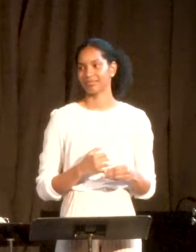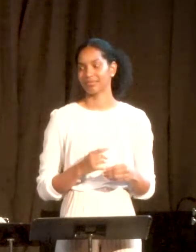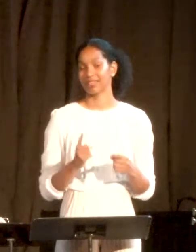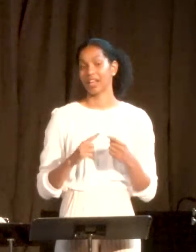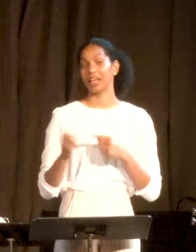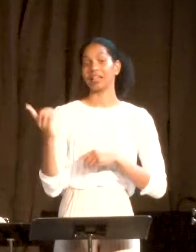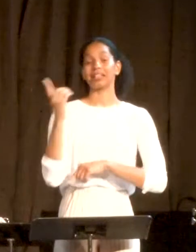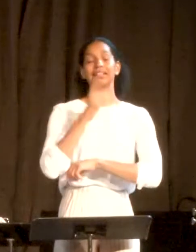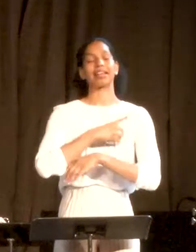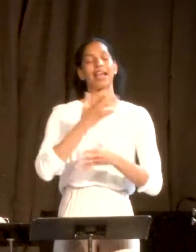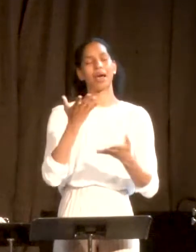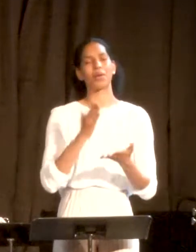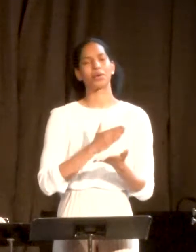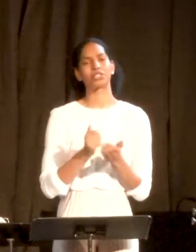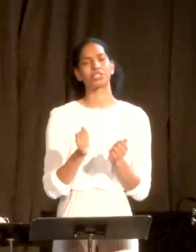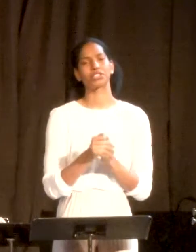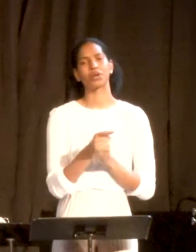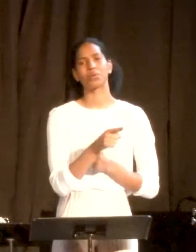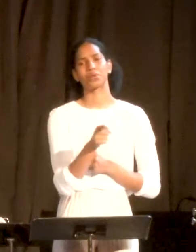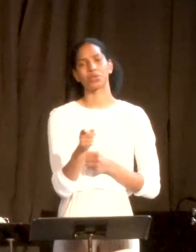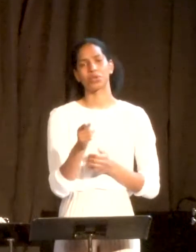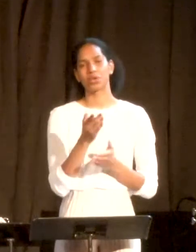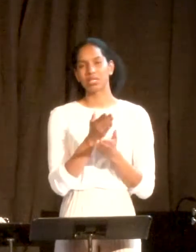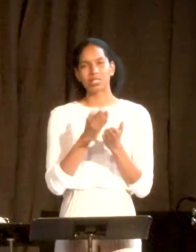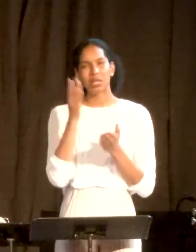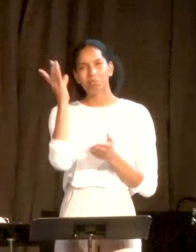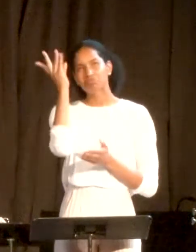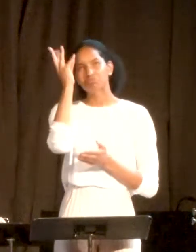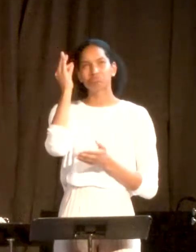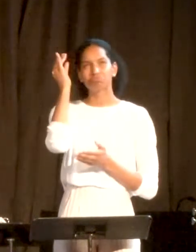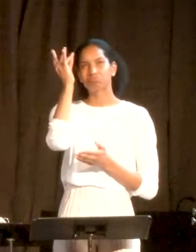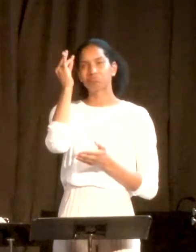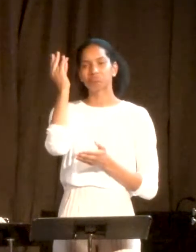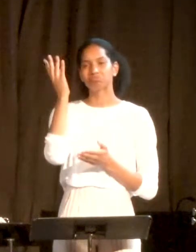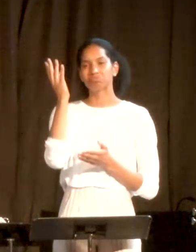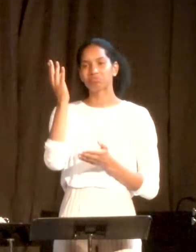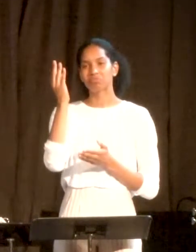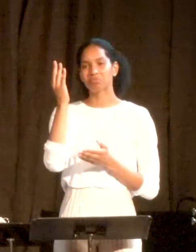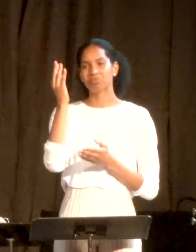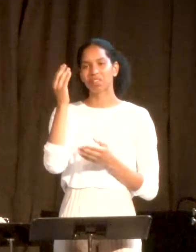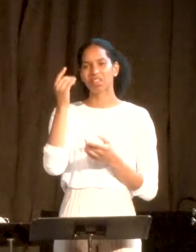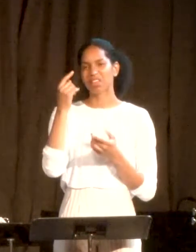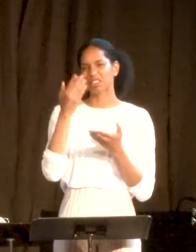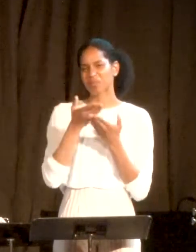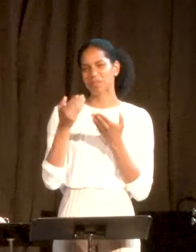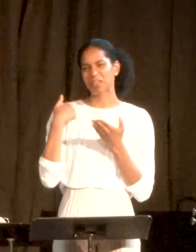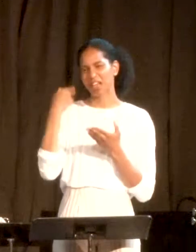Today I want to share with you some thoughts and insights